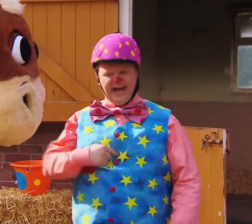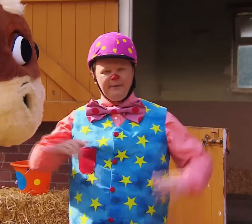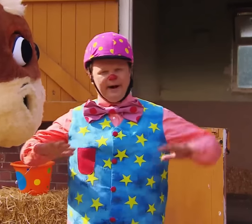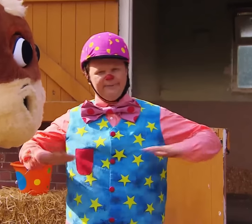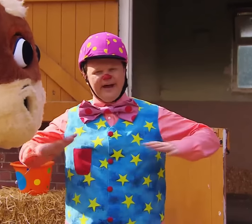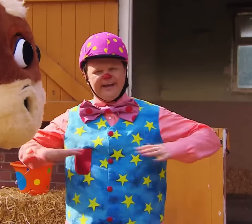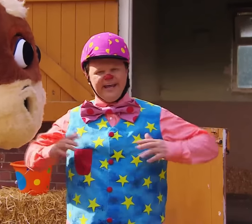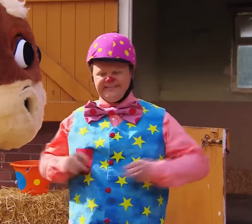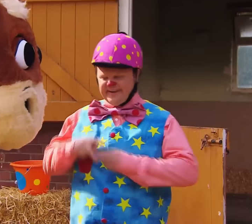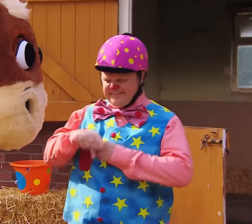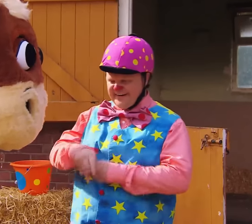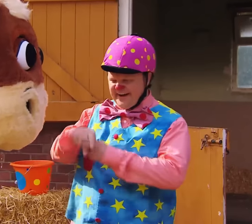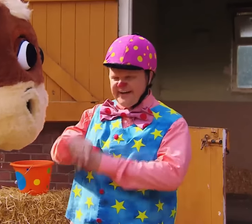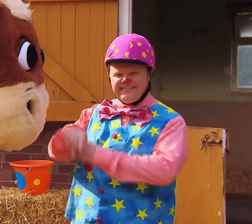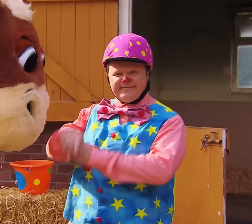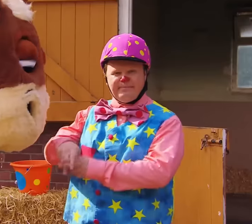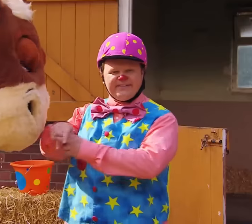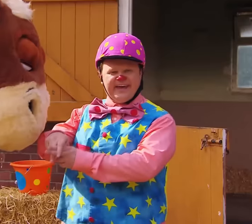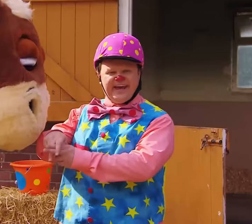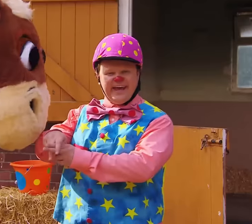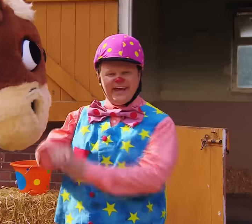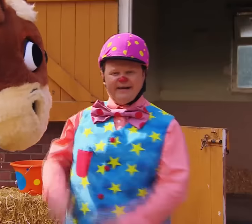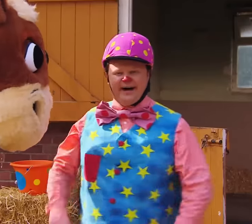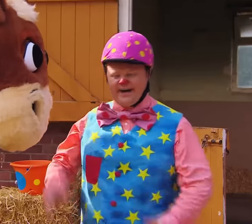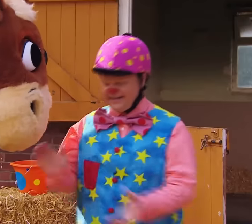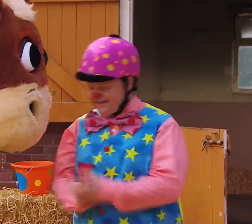Now I'm ready to ride Spotty. Come on.